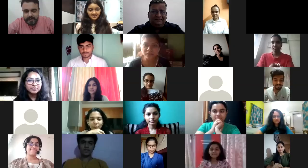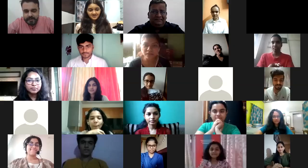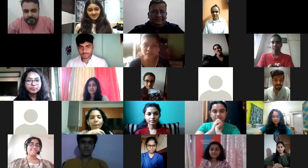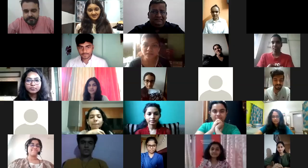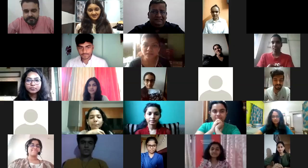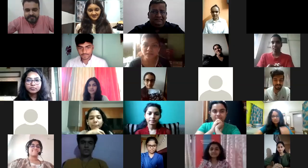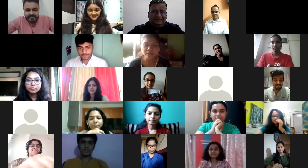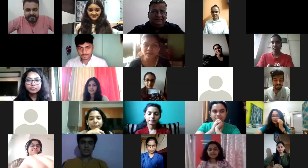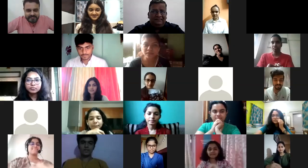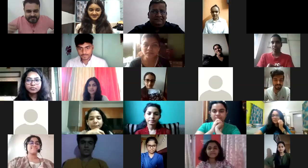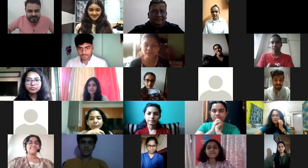name?